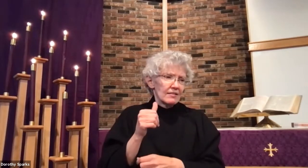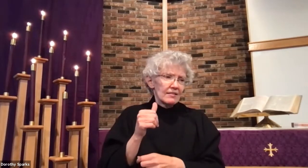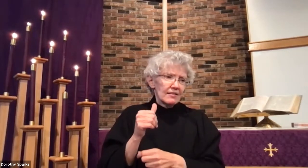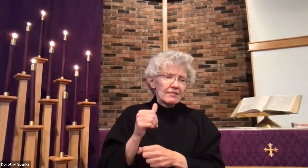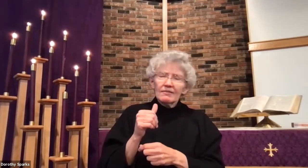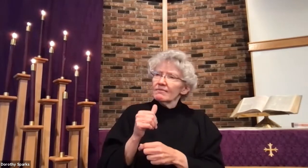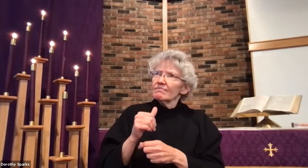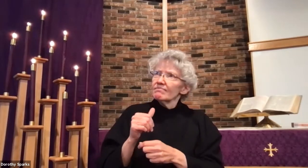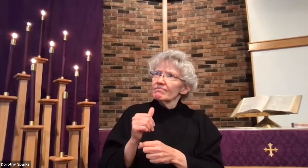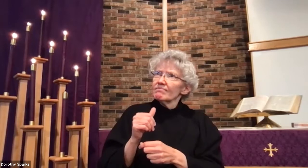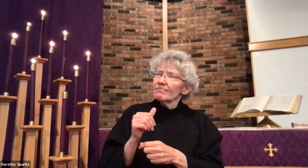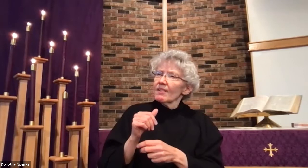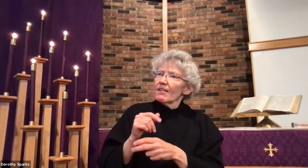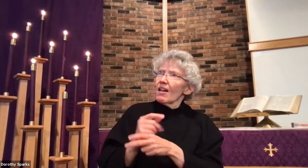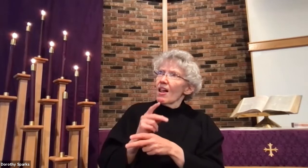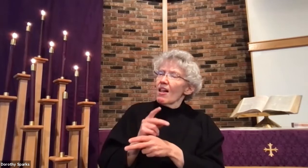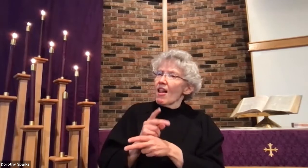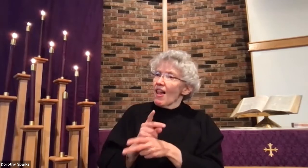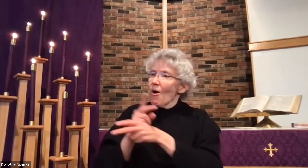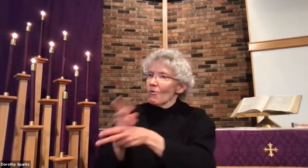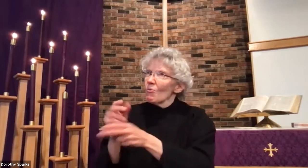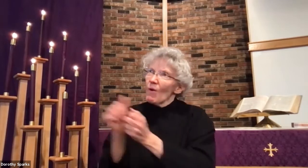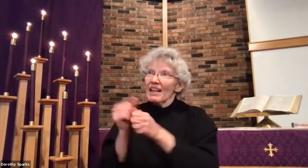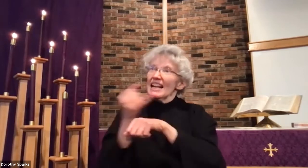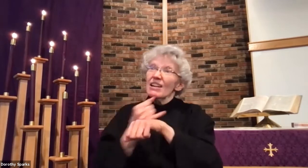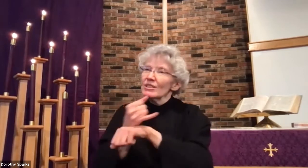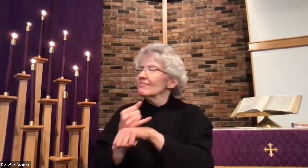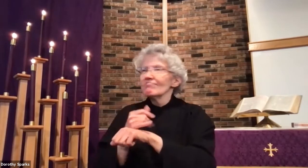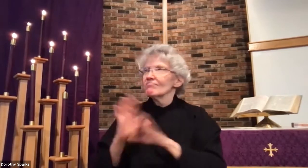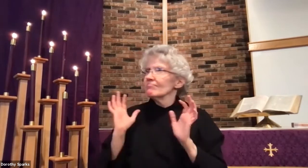Someone who doesn't lend money with interest.